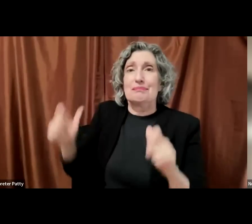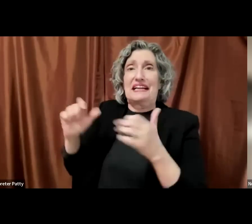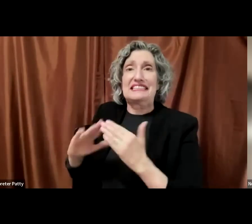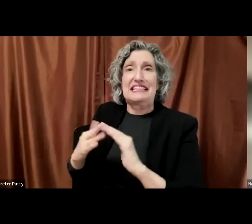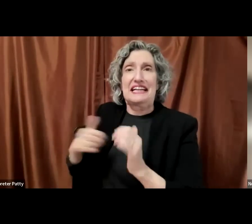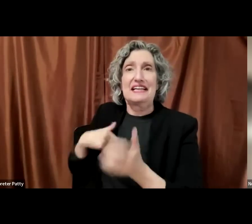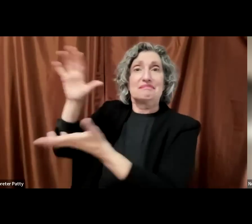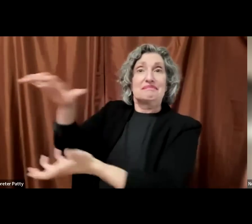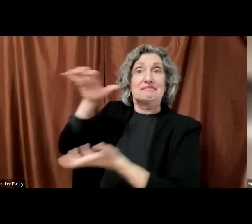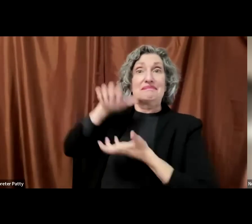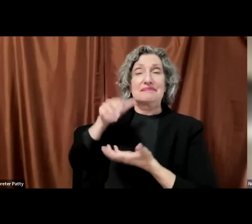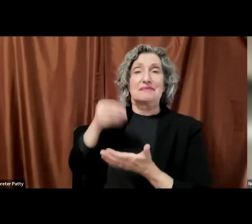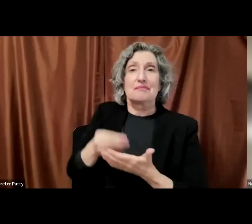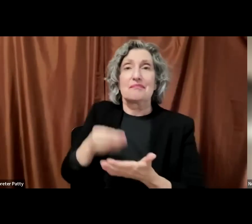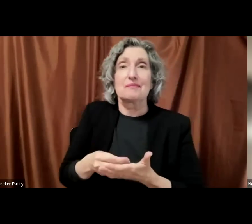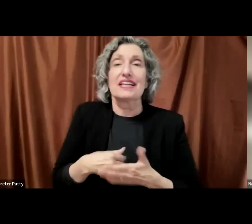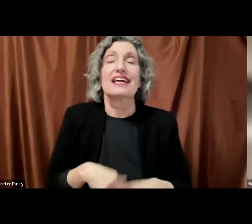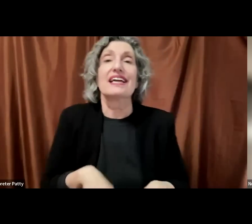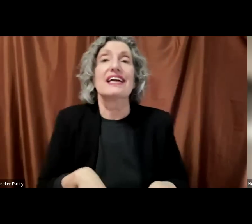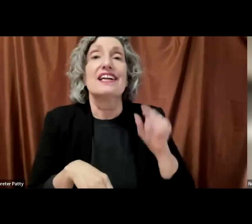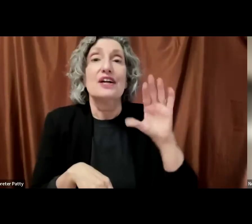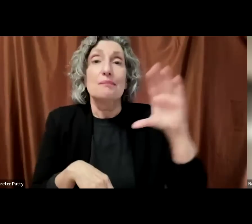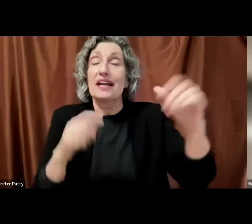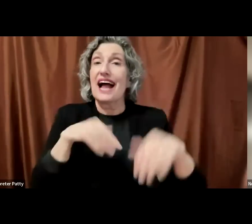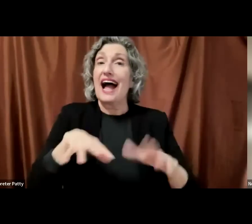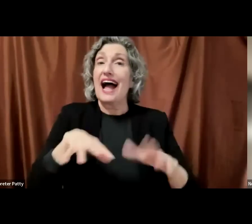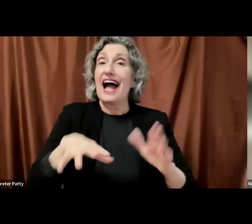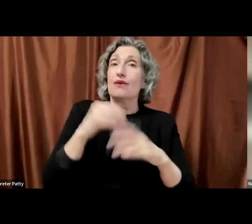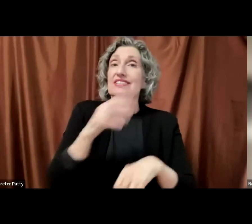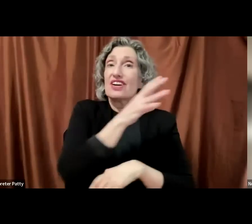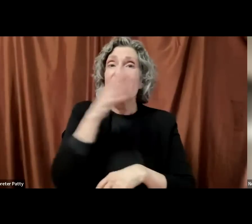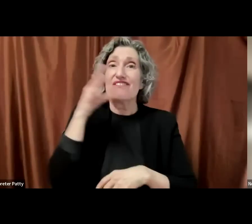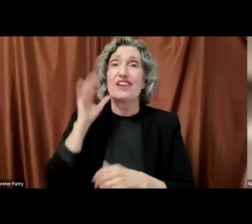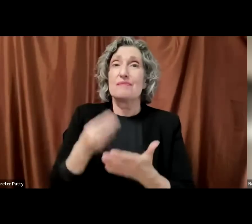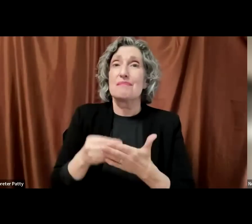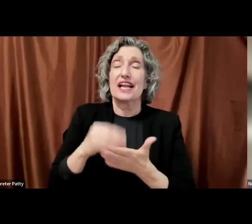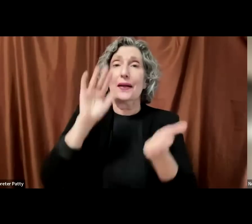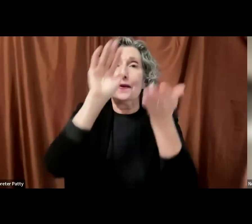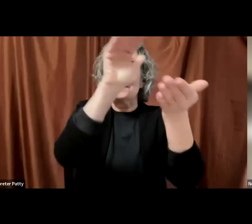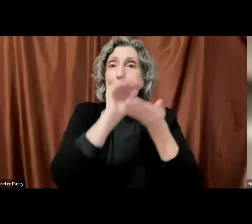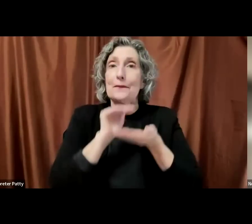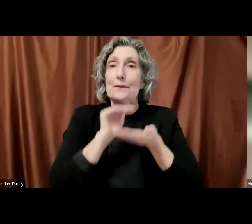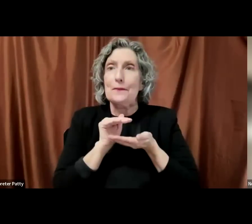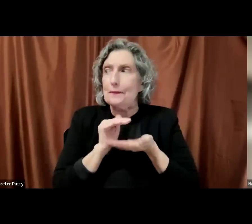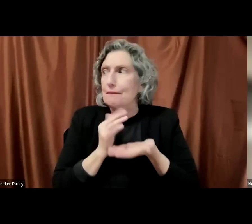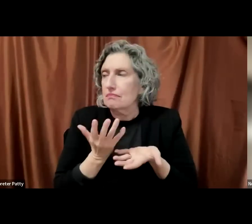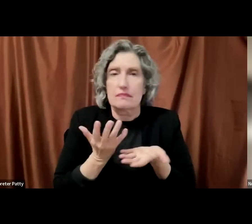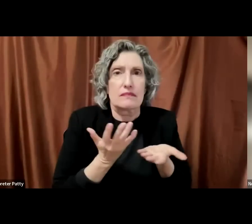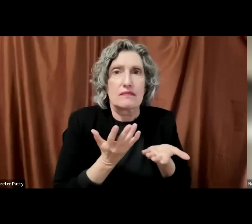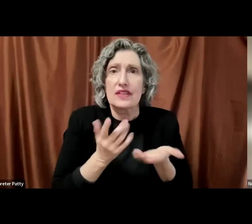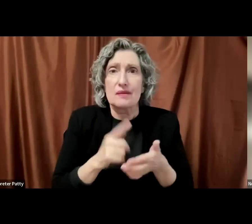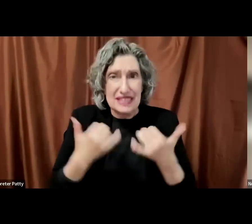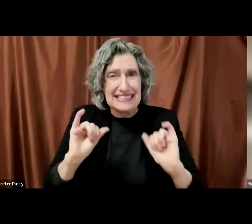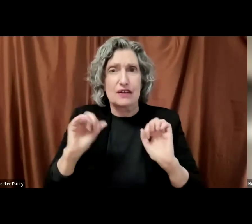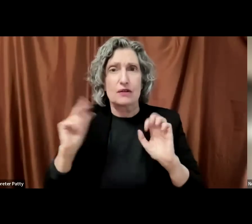Twin Cities, but only 9% of foundation funding and only 3% of federal grant funding goes into these areas. And nationally, the